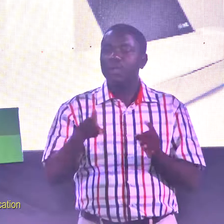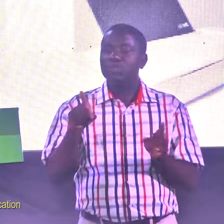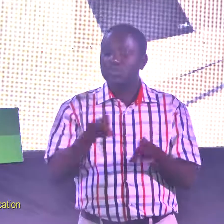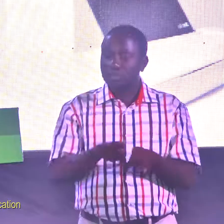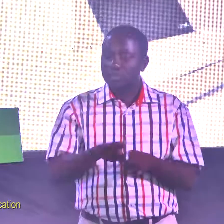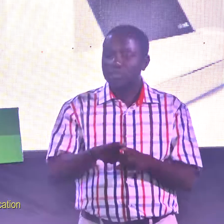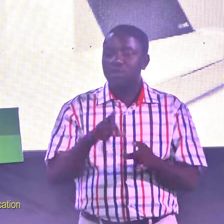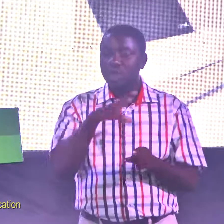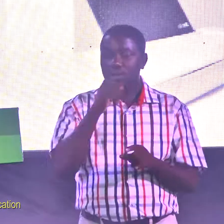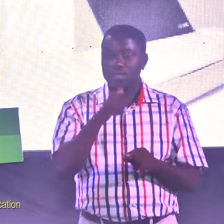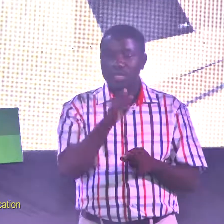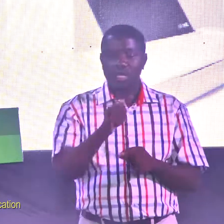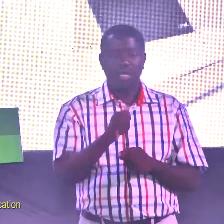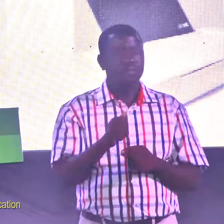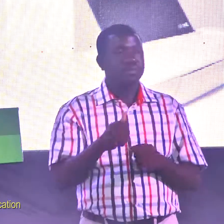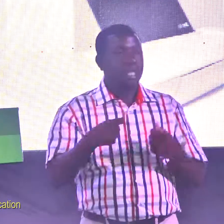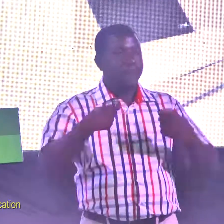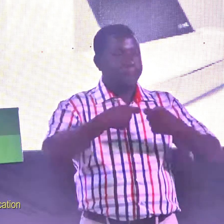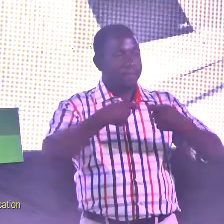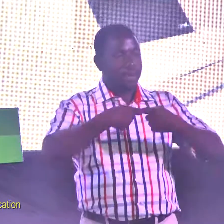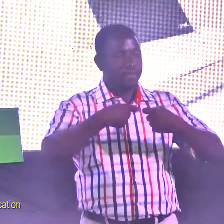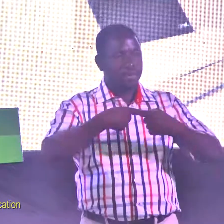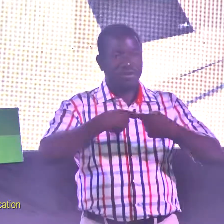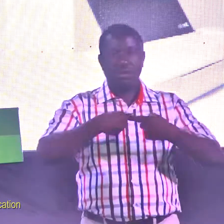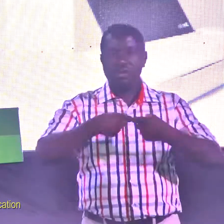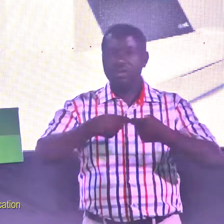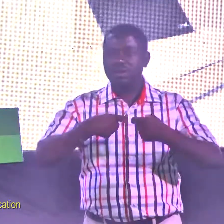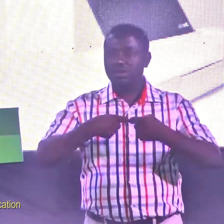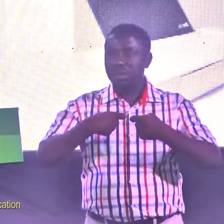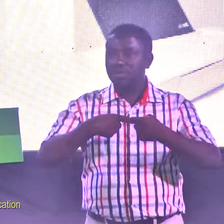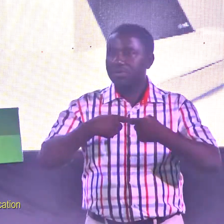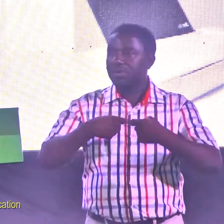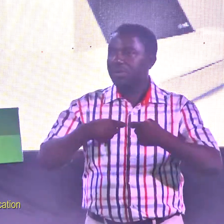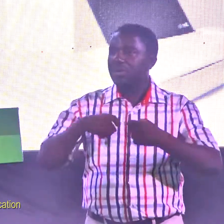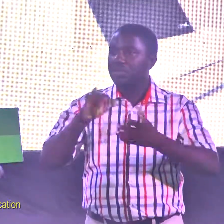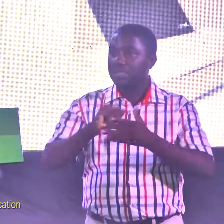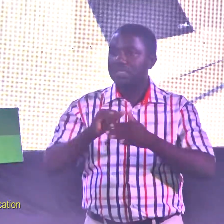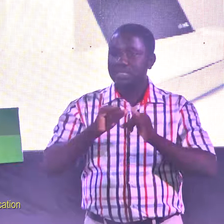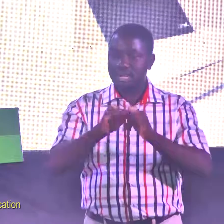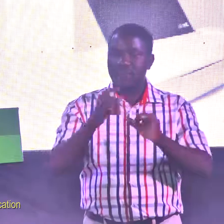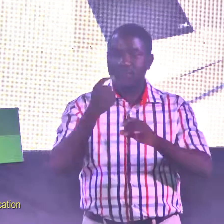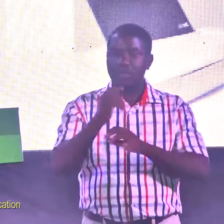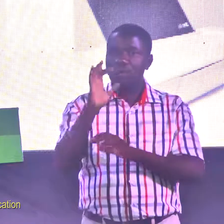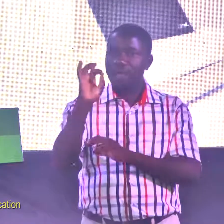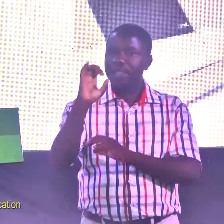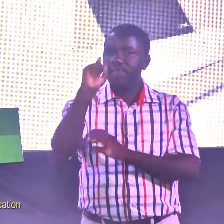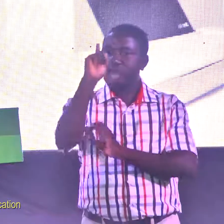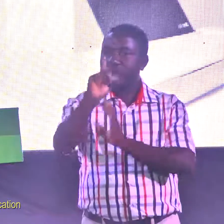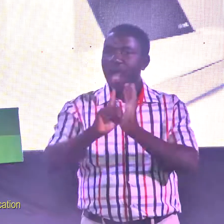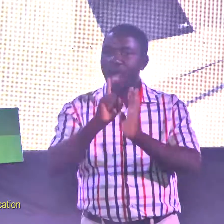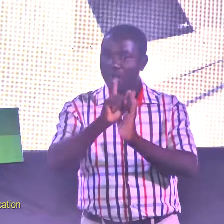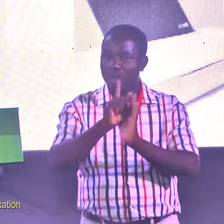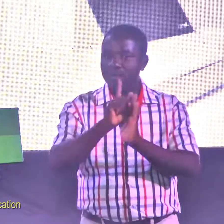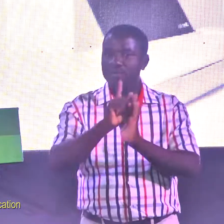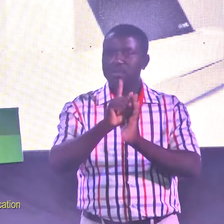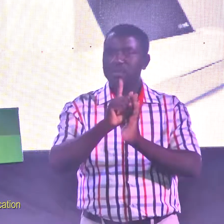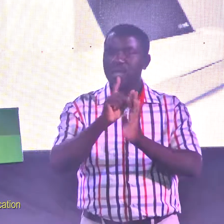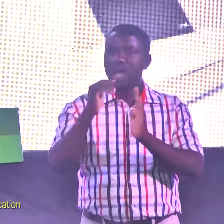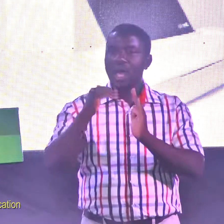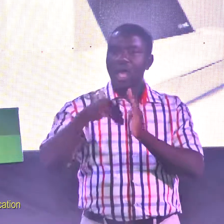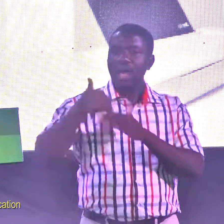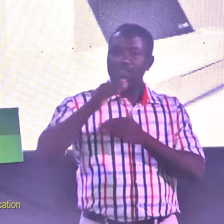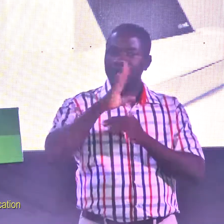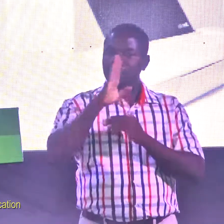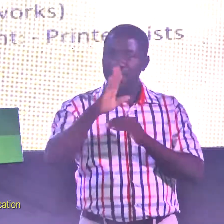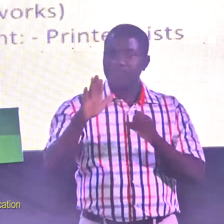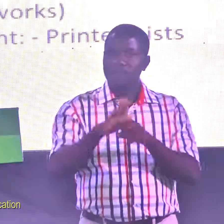in the kit was a battery, a lithium-ion battery that lasted 8 hours after being fully